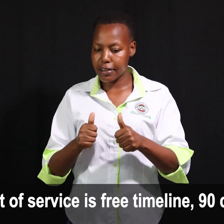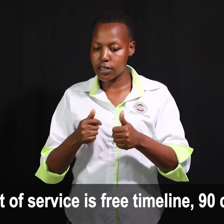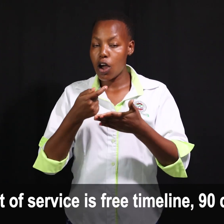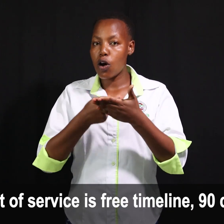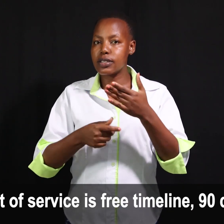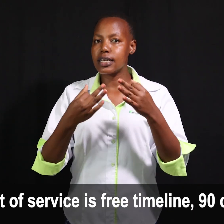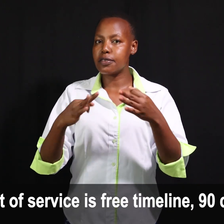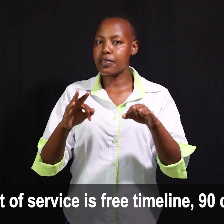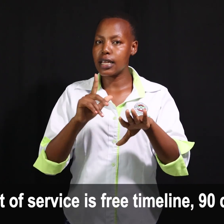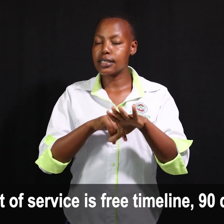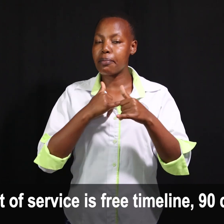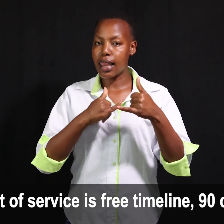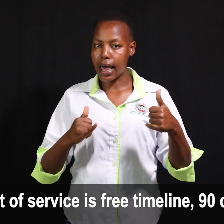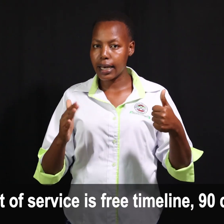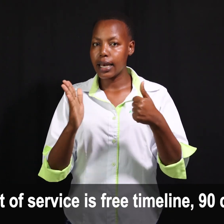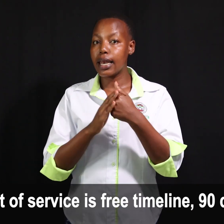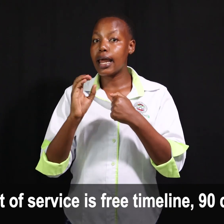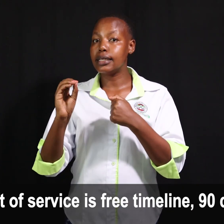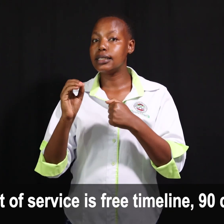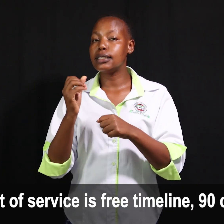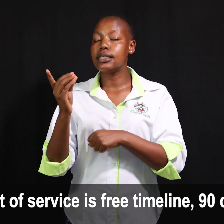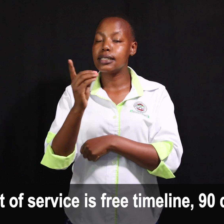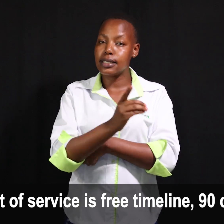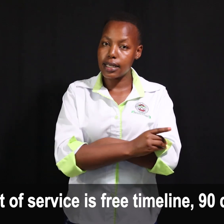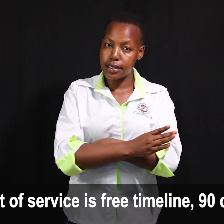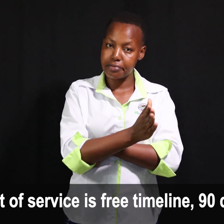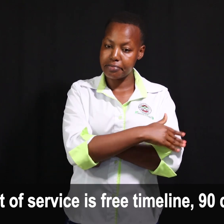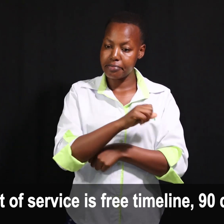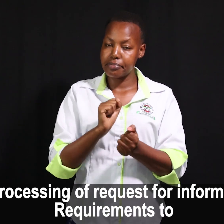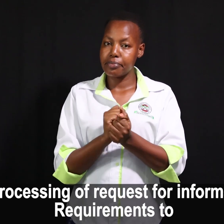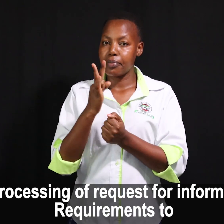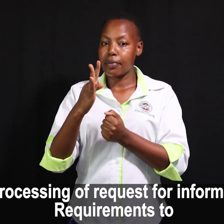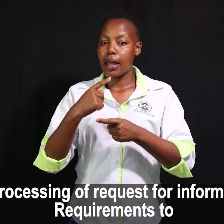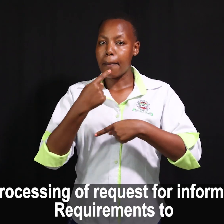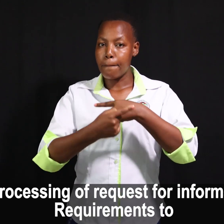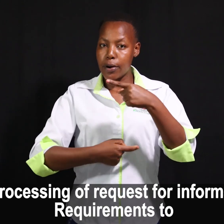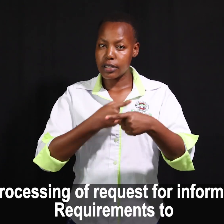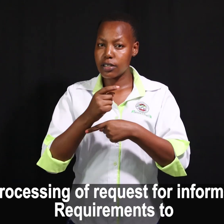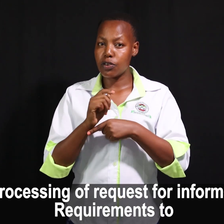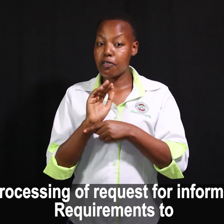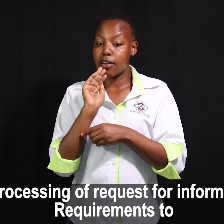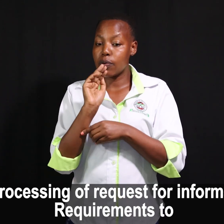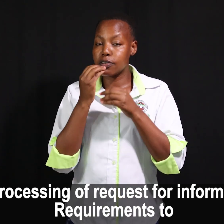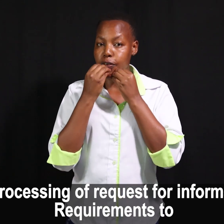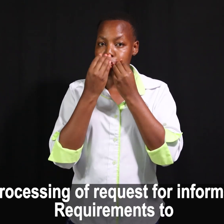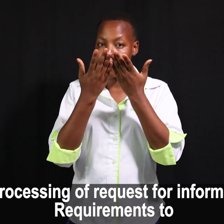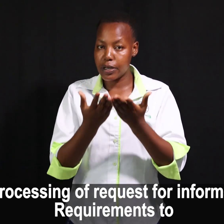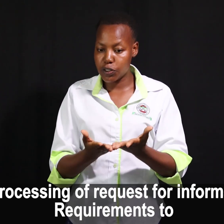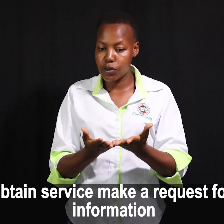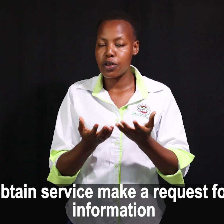free. Timeline 90 days. 13. Processing of request for information. Requirements to obtain